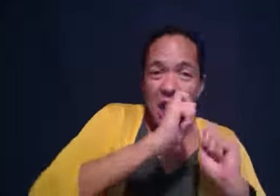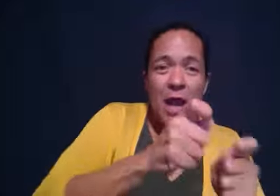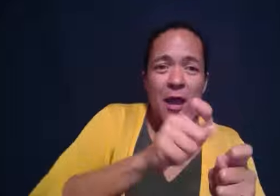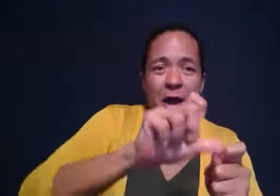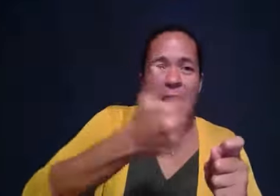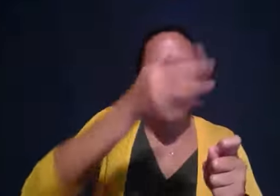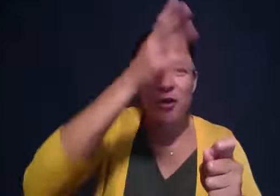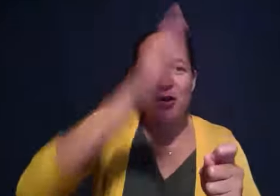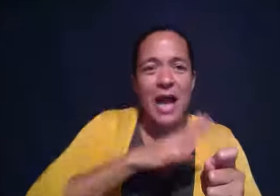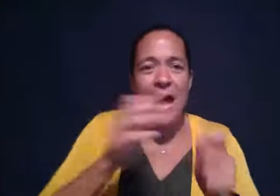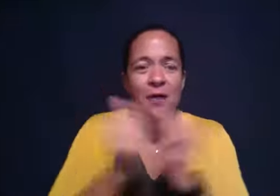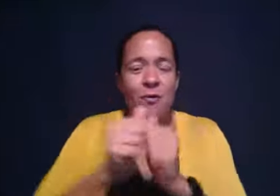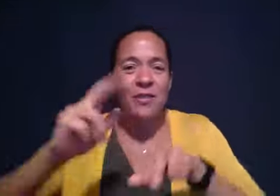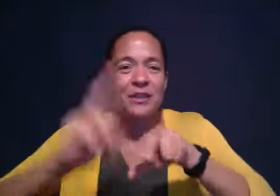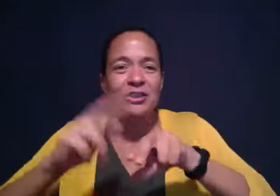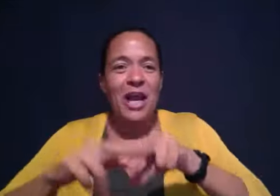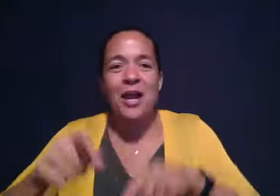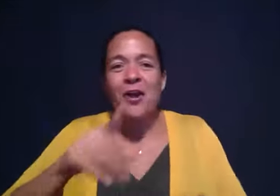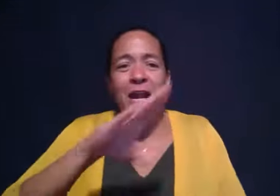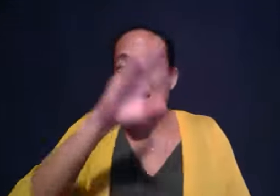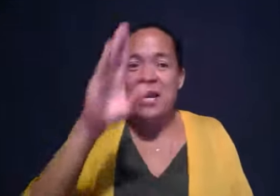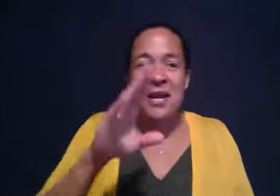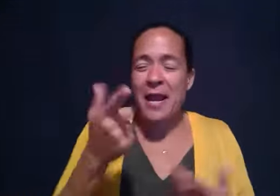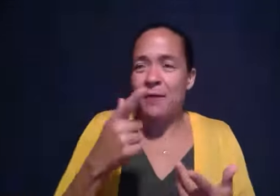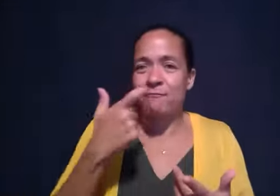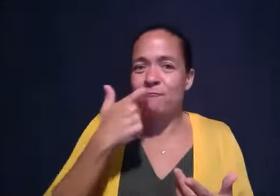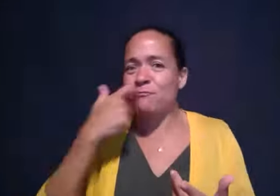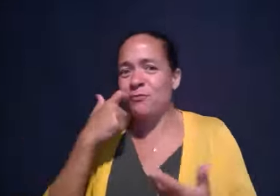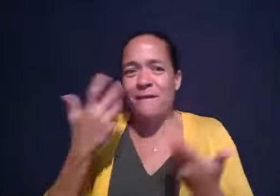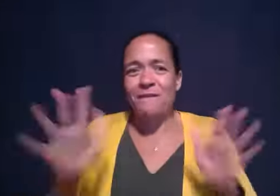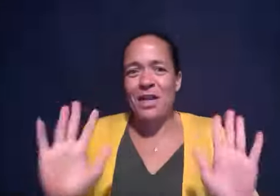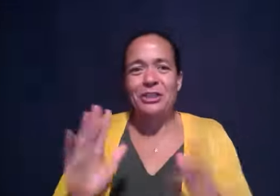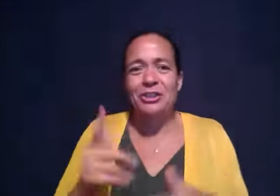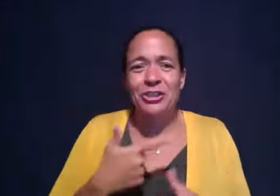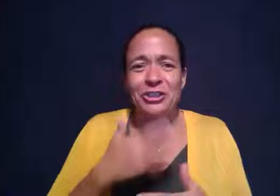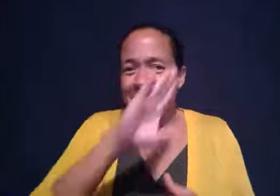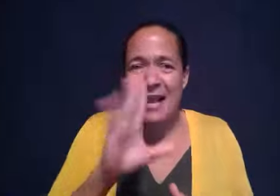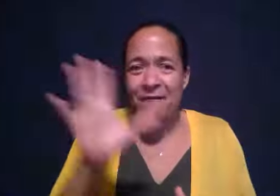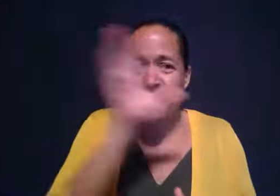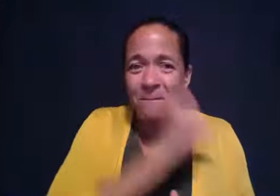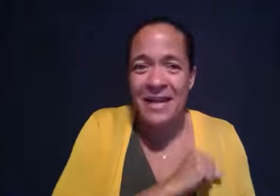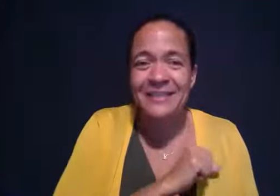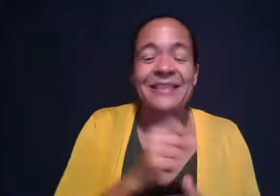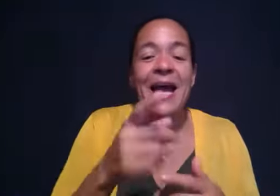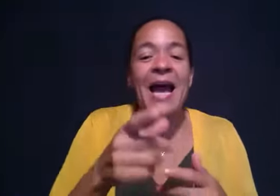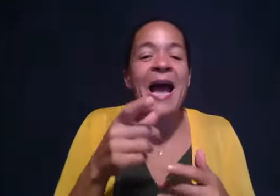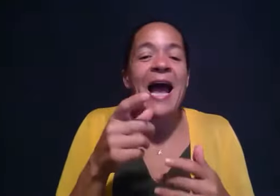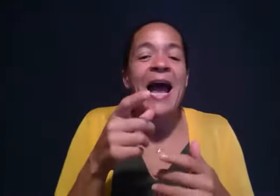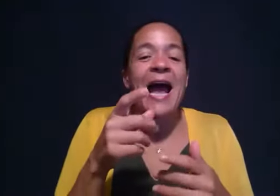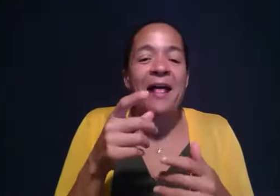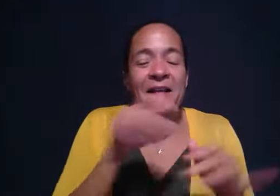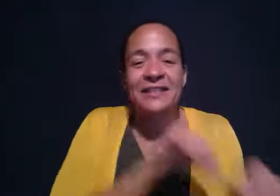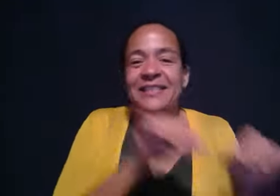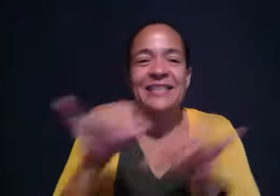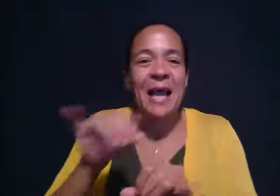group conscience. And I kind of feel that way about Zoom meetings. The first Zoom meeting I talked at, there